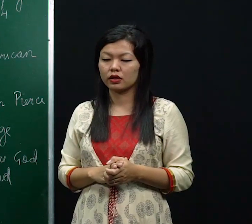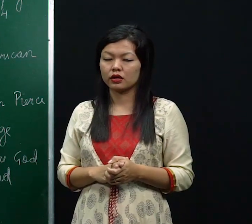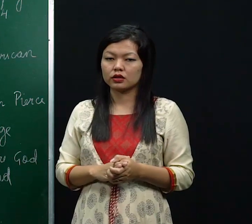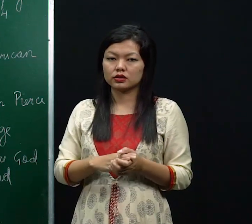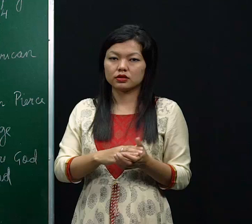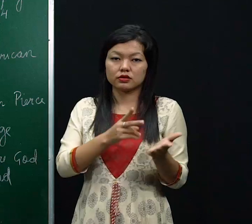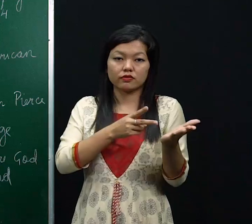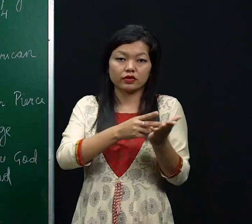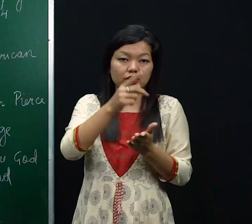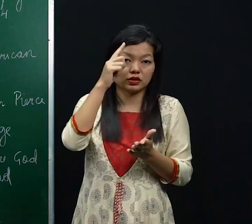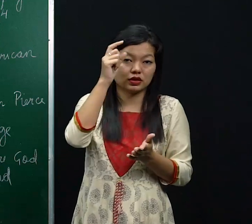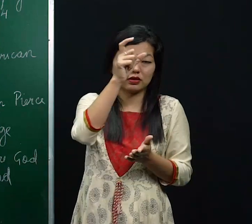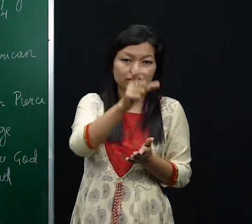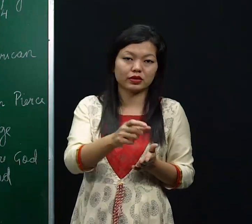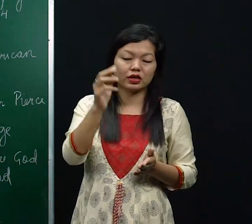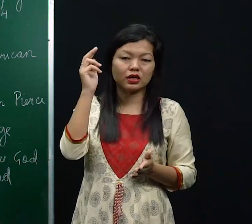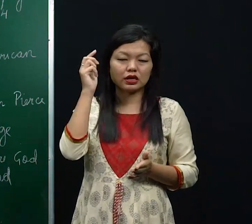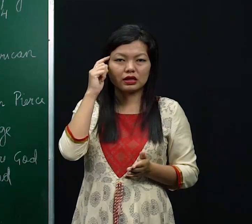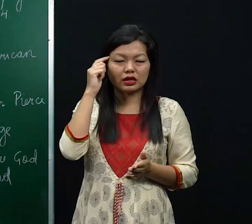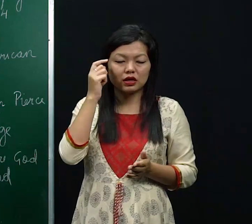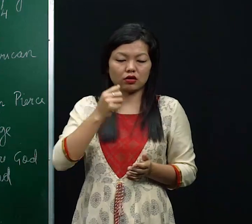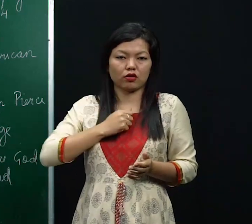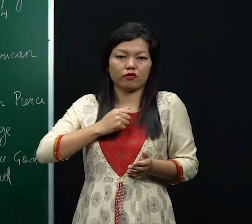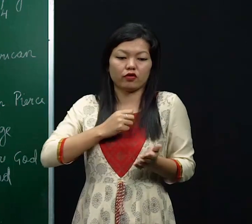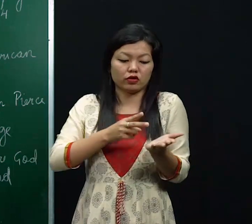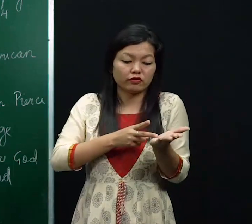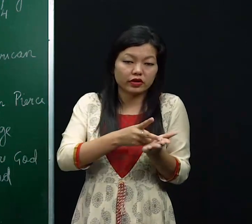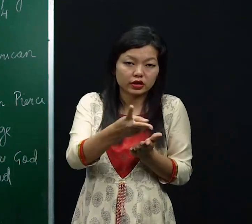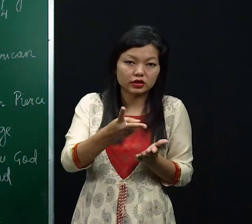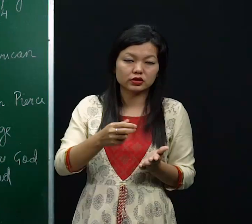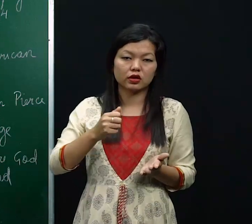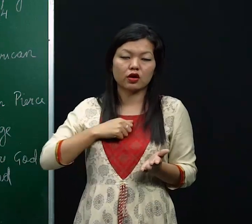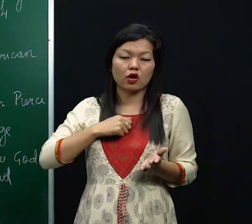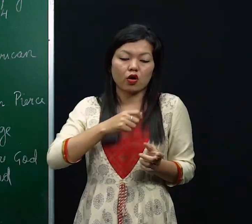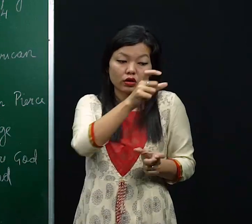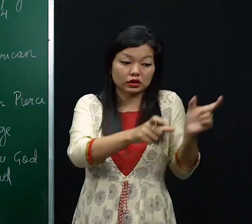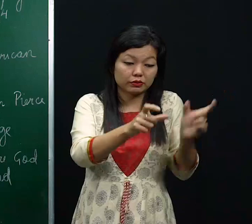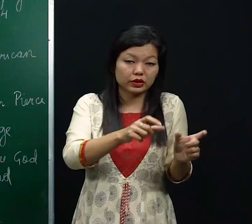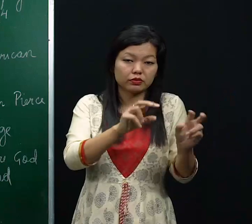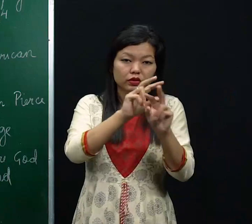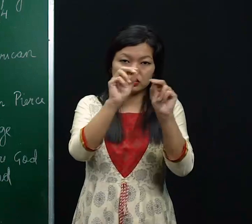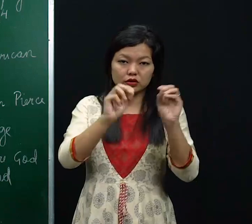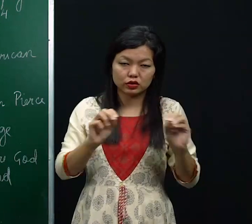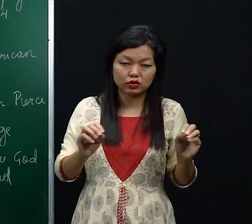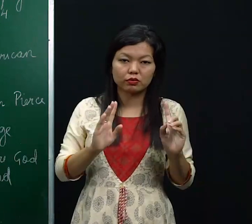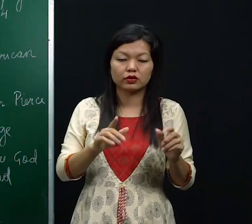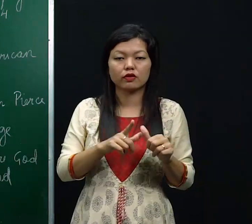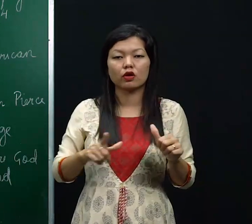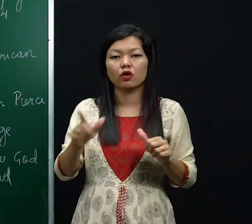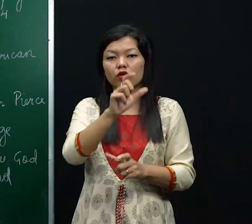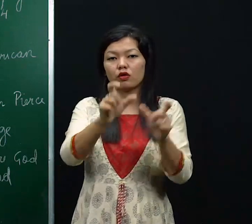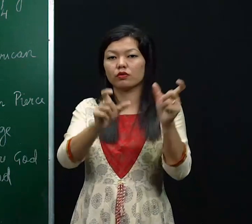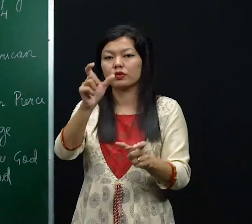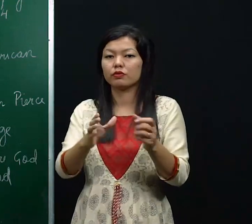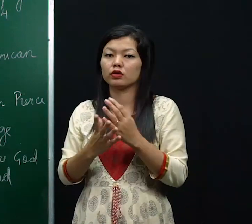tribe, but he is thinking for the common good of humanity. He is not only talking about the whites and the Native Americans